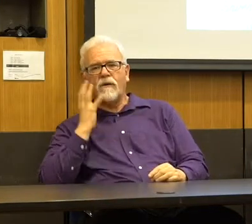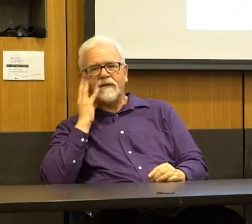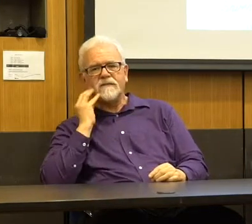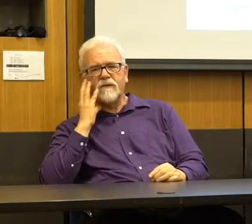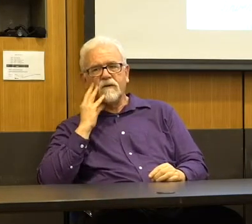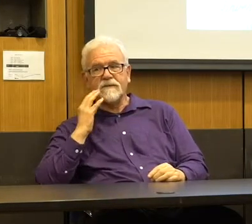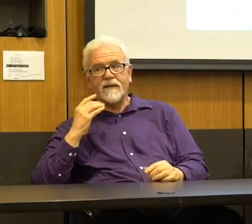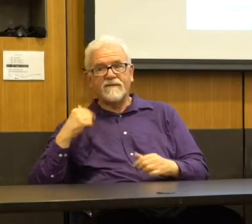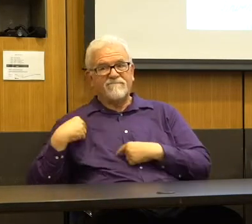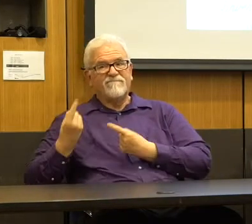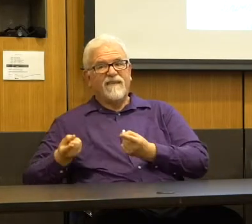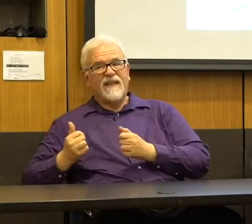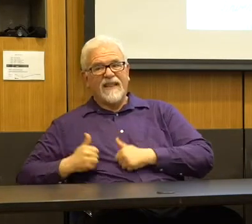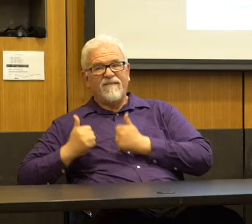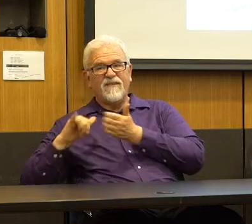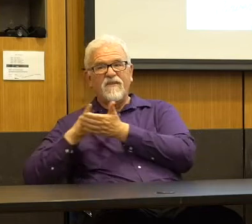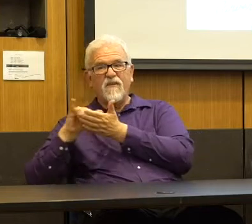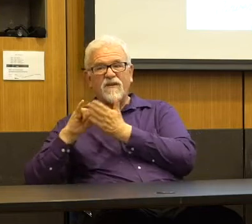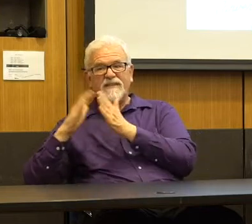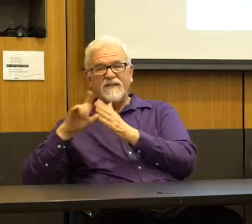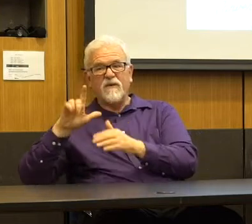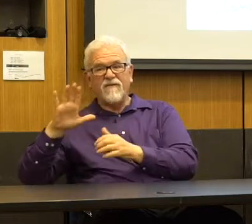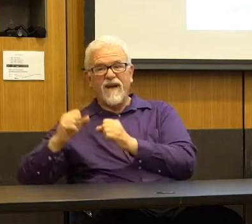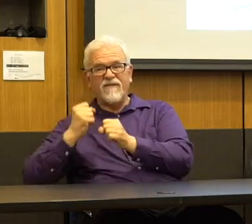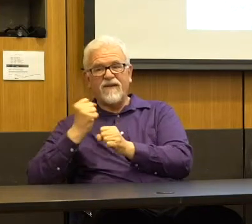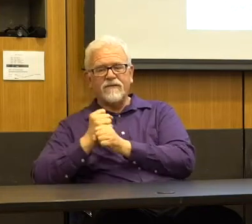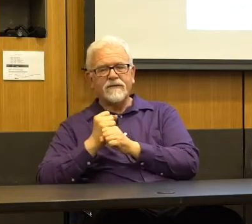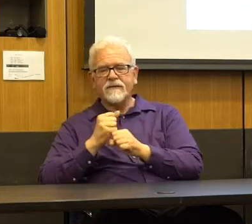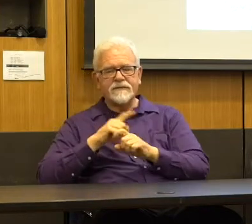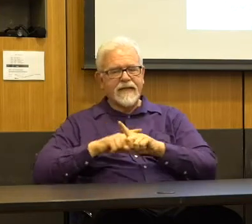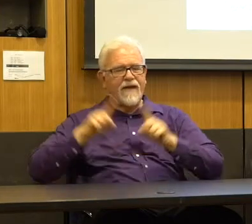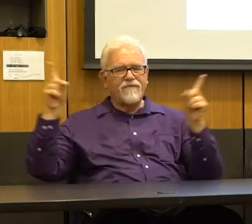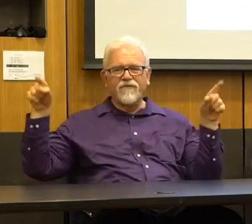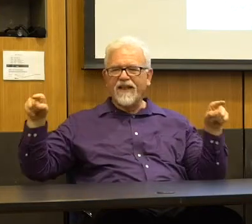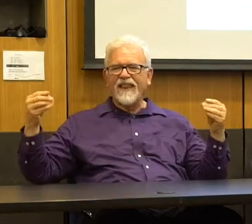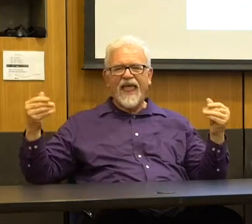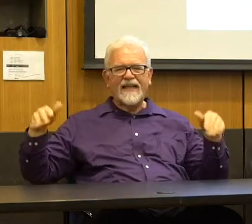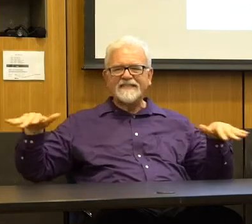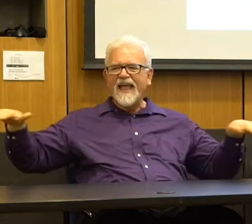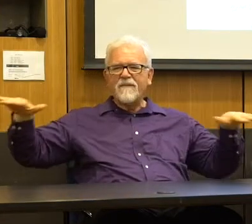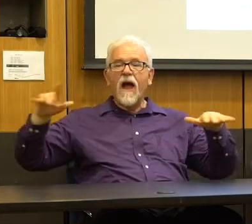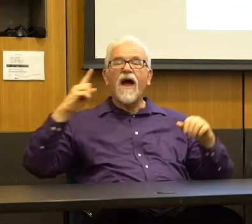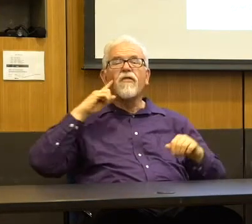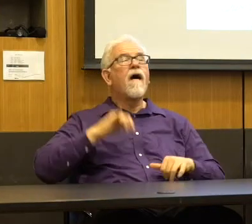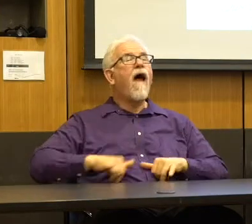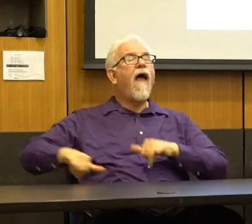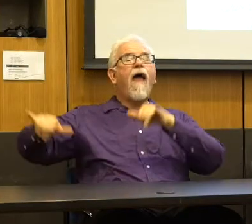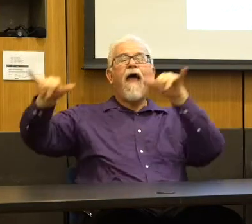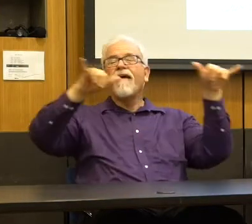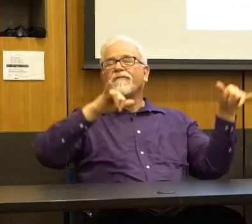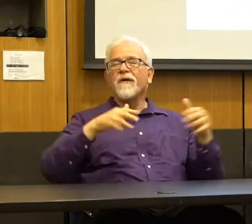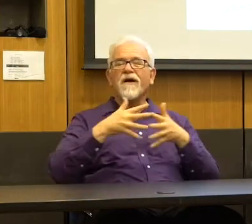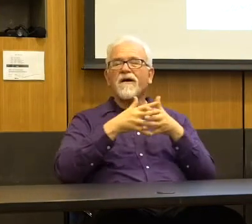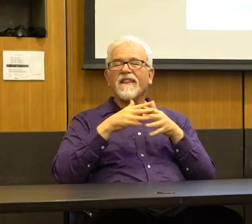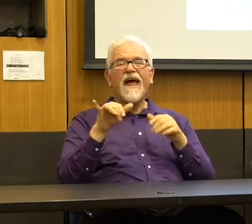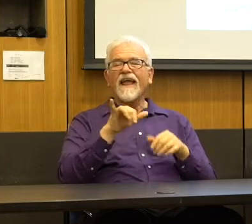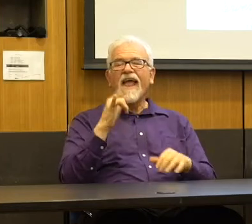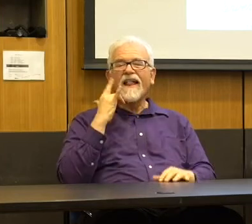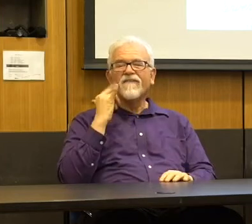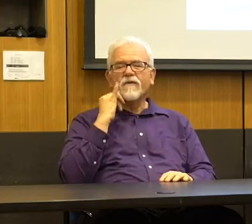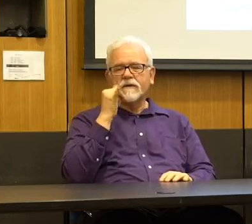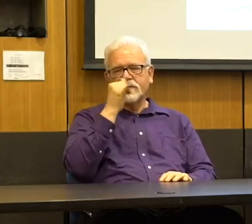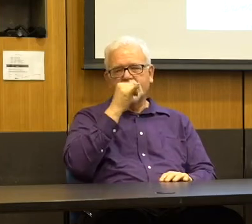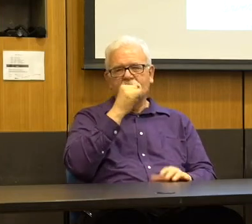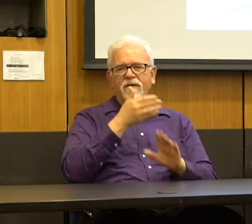New York City now for 25 years, it's not the same there. I thought everywhere was like California, foolishly enough, before I made